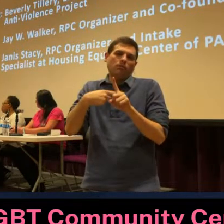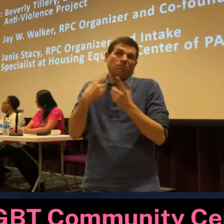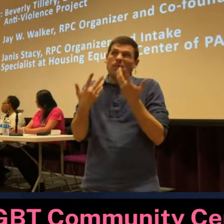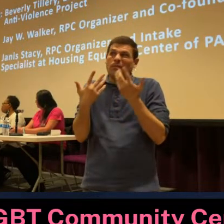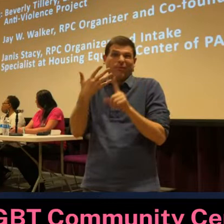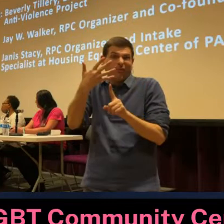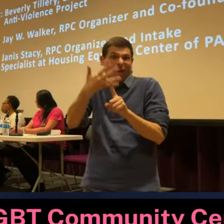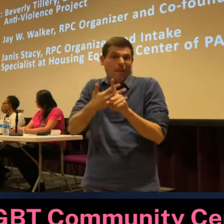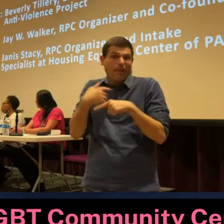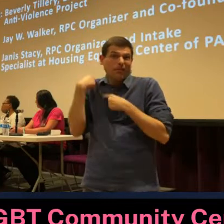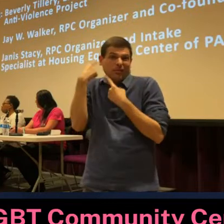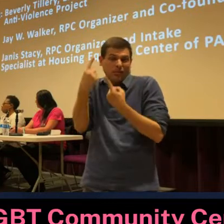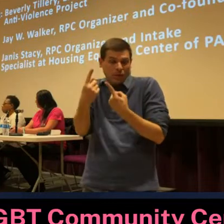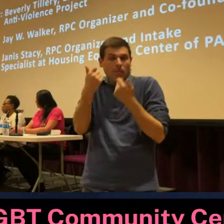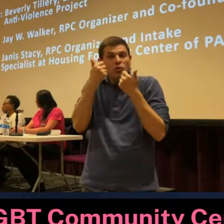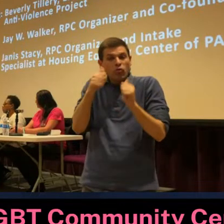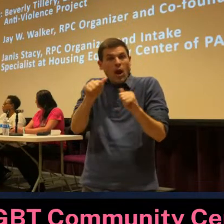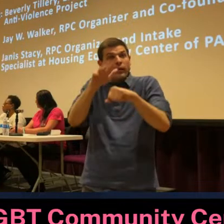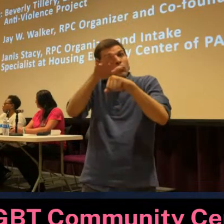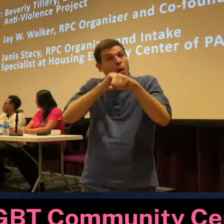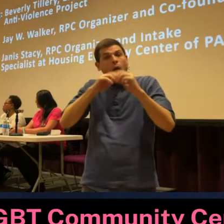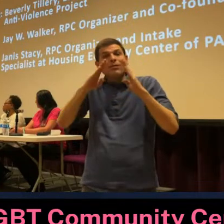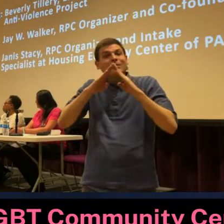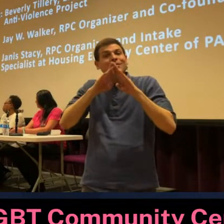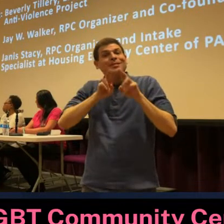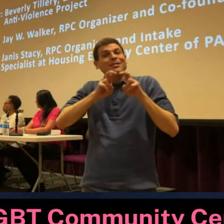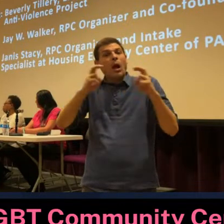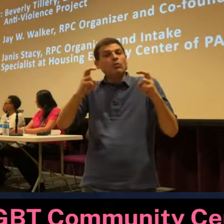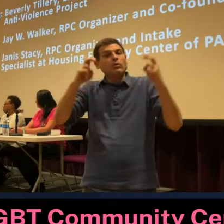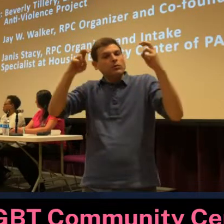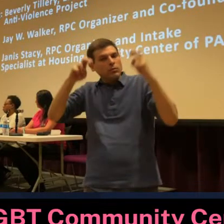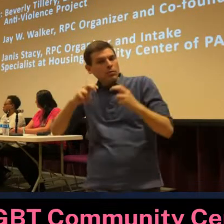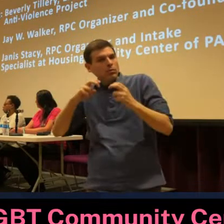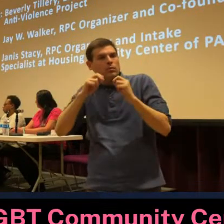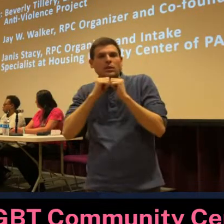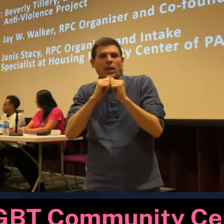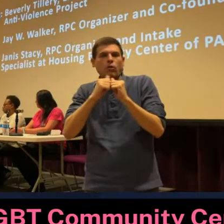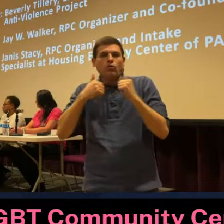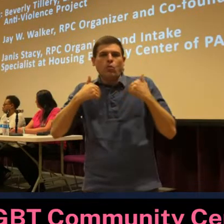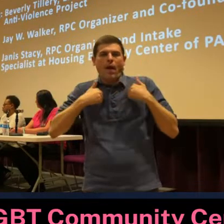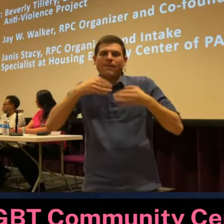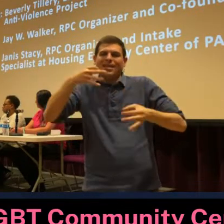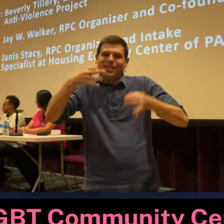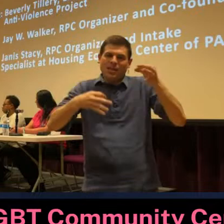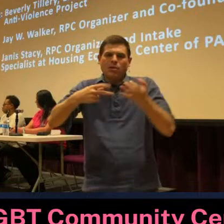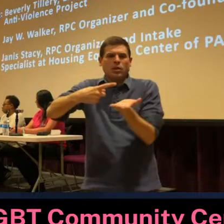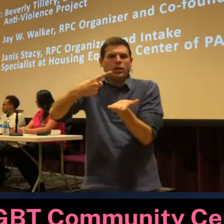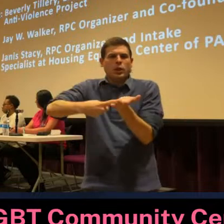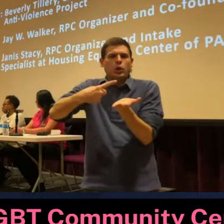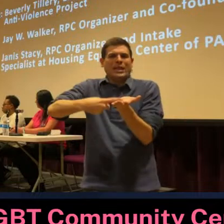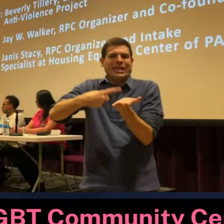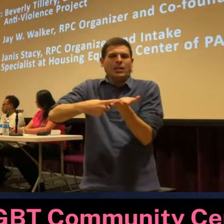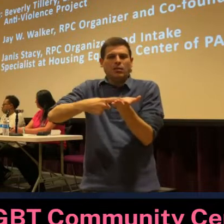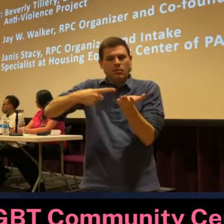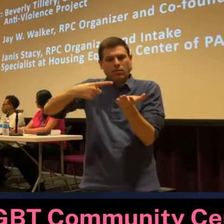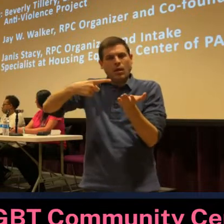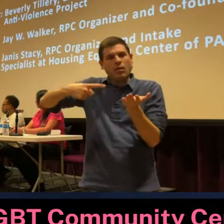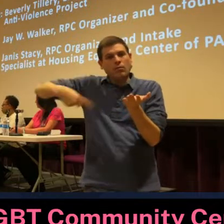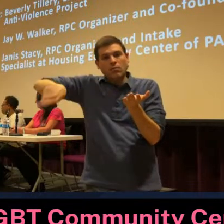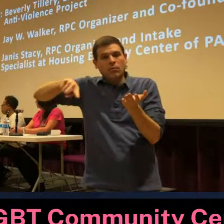to have a city council hearing to deal specifically with the strategic response group from the